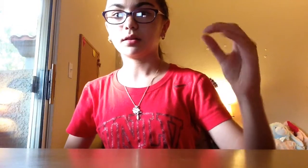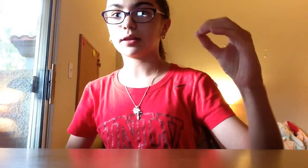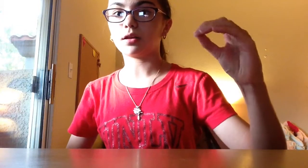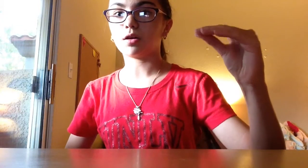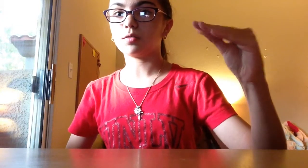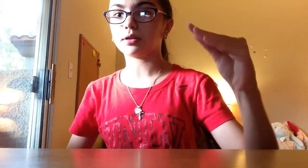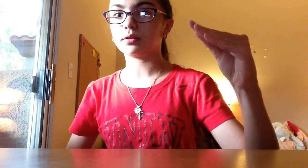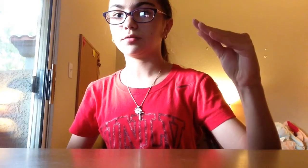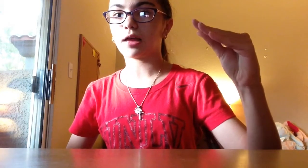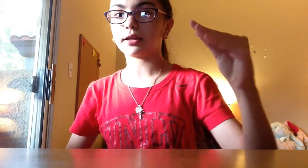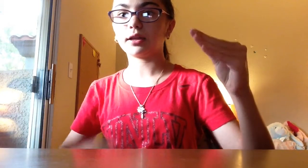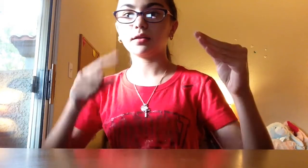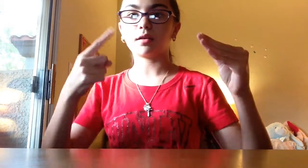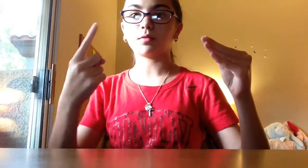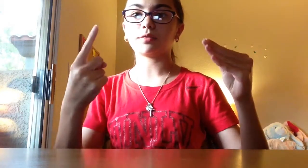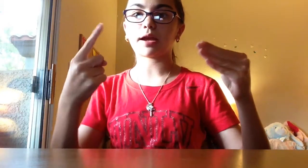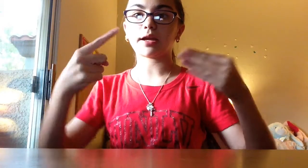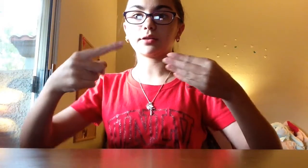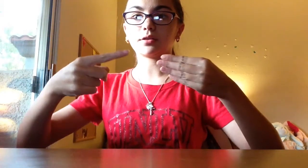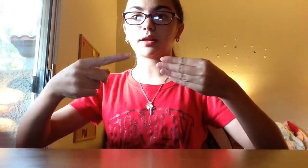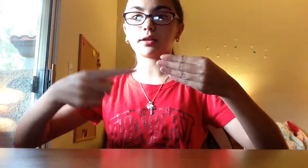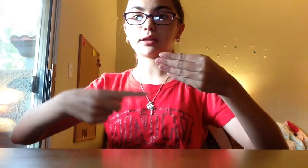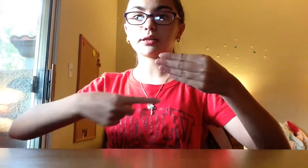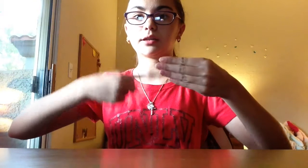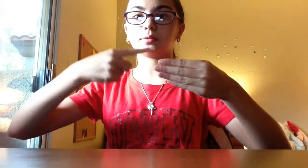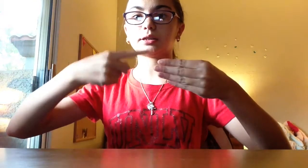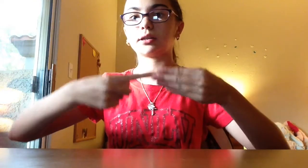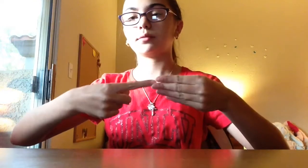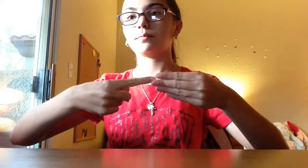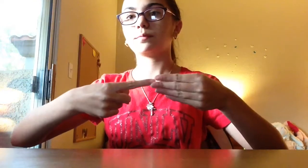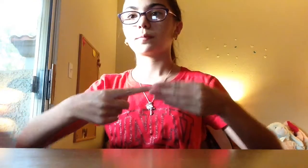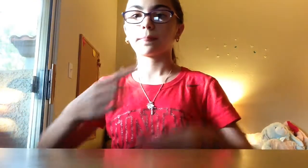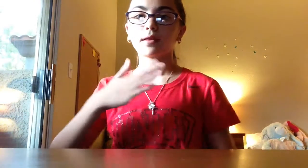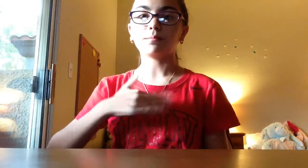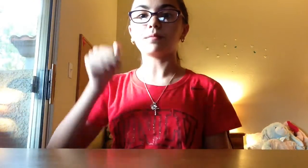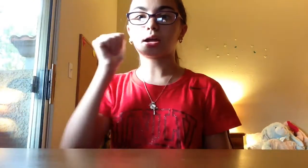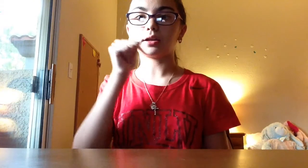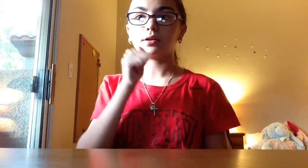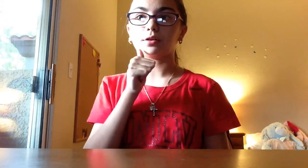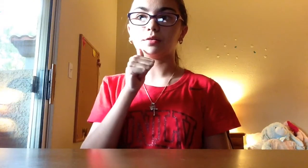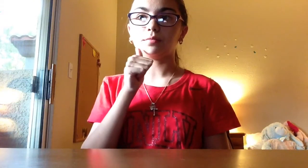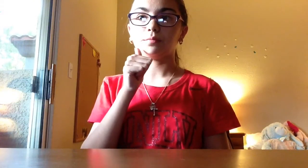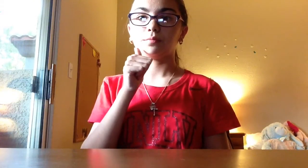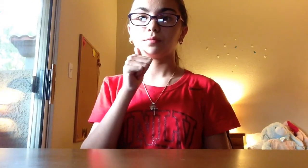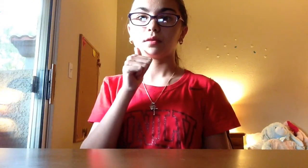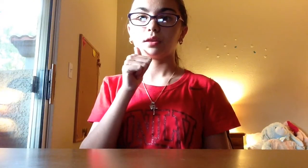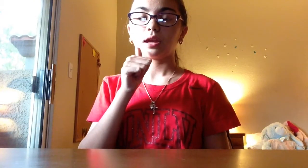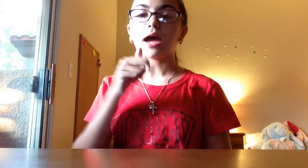like an O and flatten it. And with your right hand, go like this and twist it. My girl.